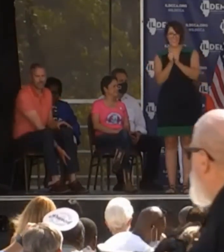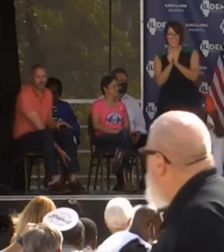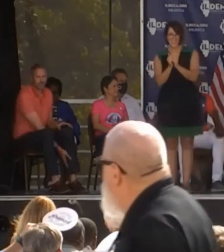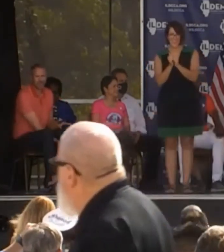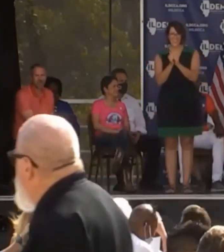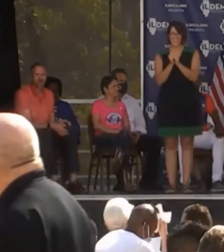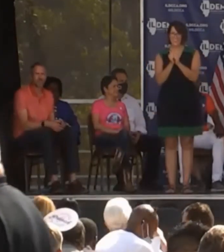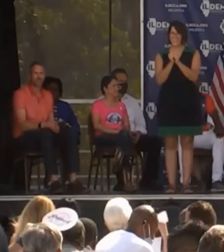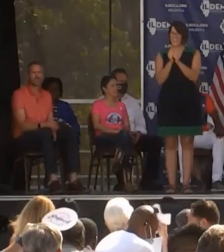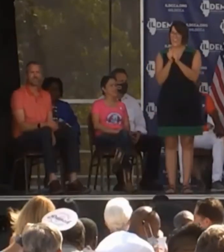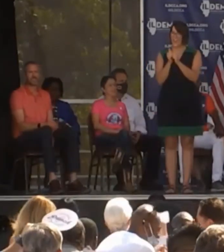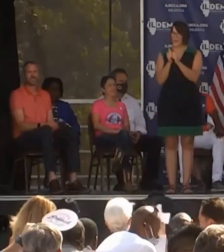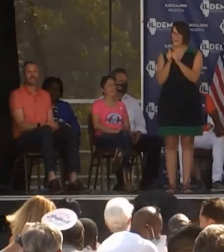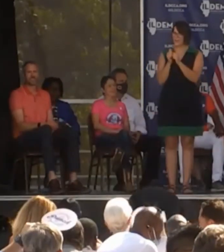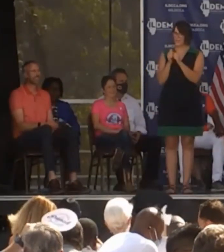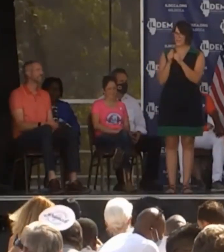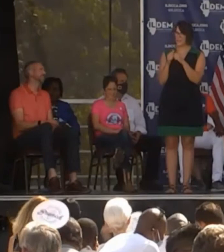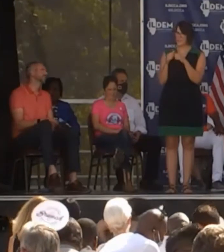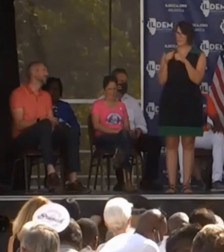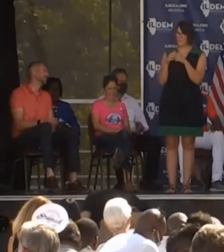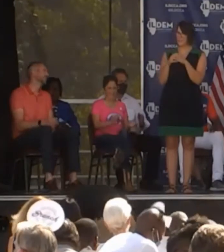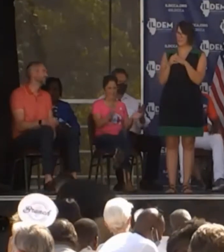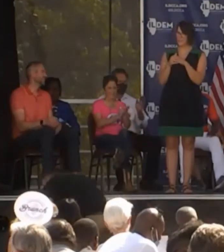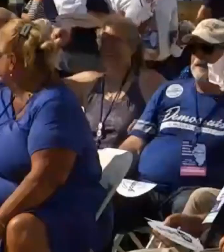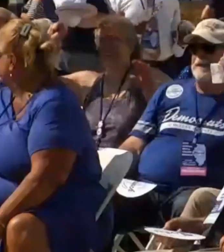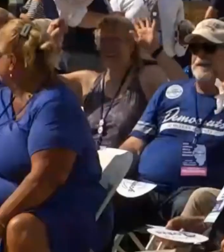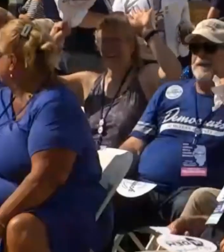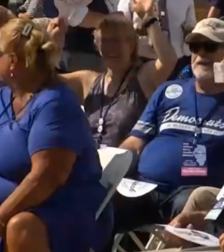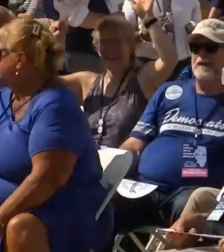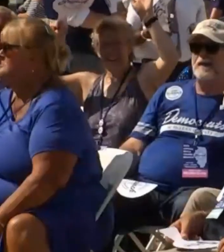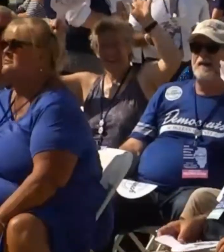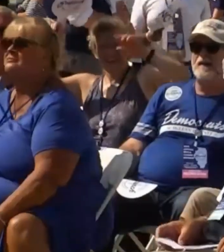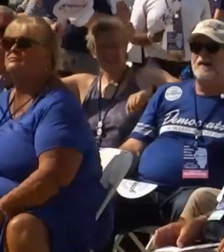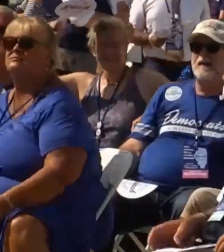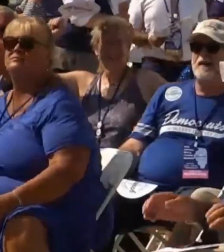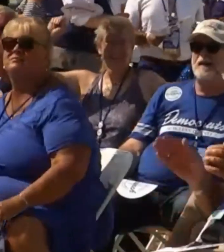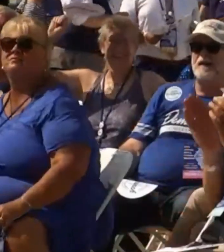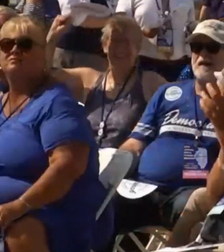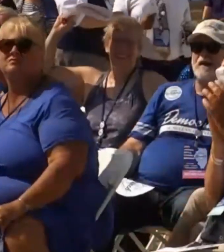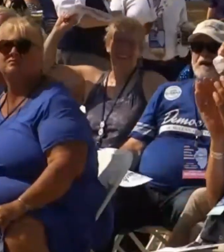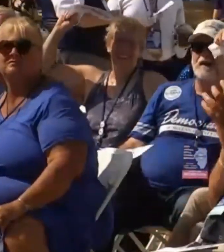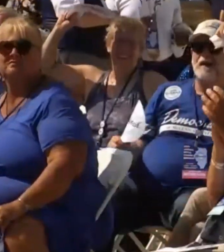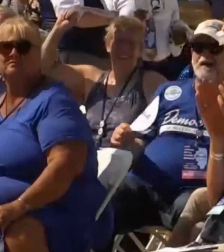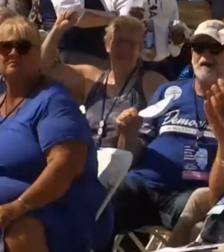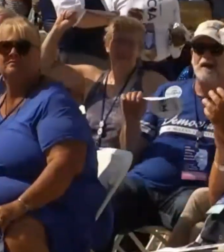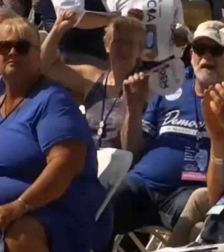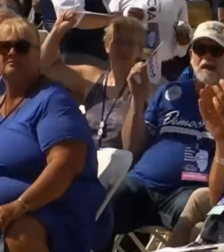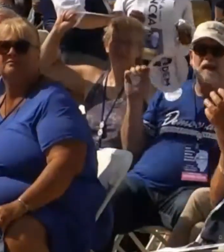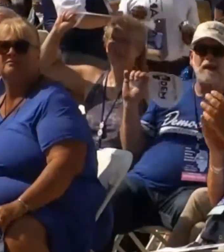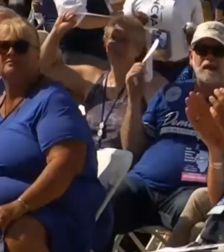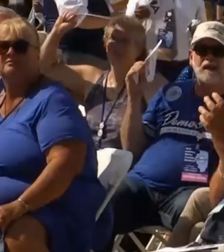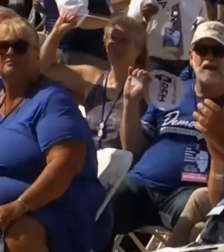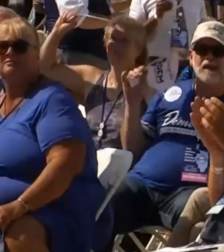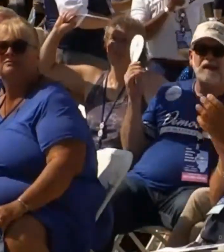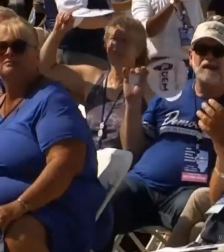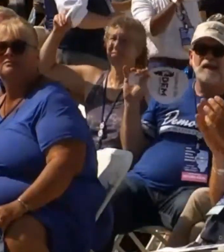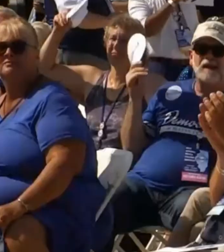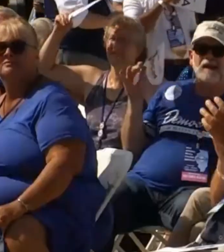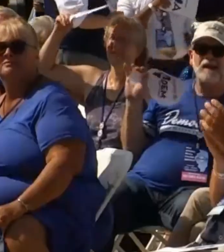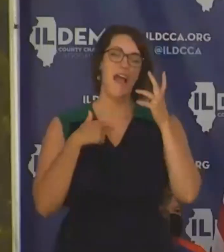live together. We have discovered that type deal there. So I'll be married to this beautiful